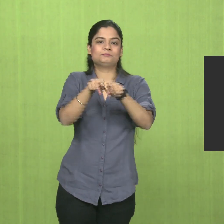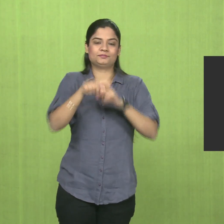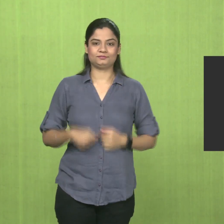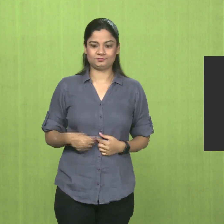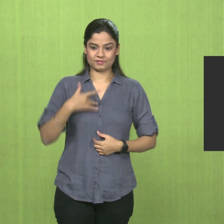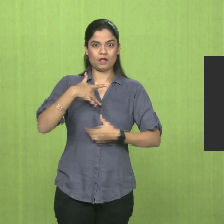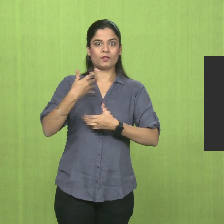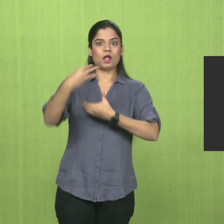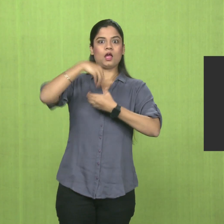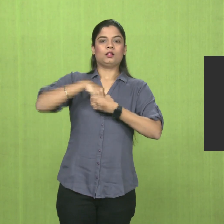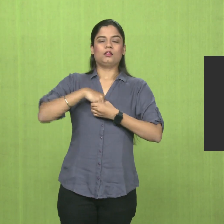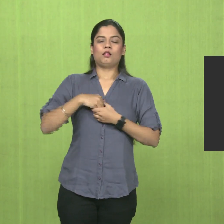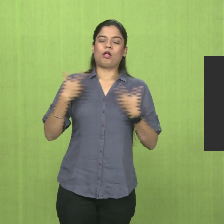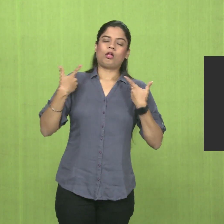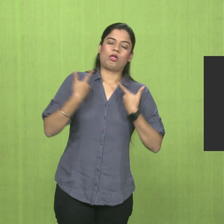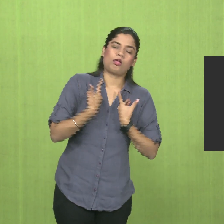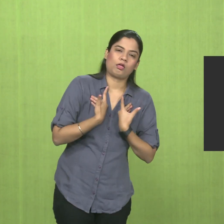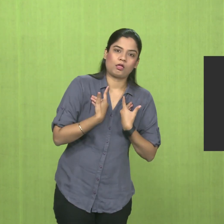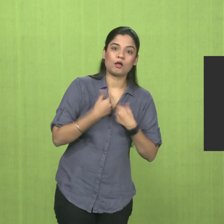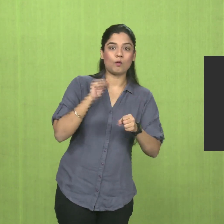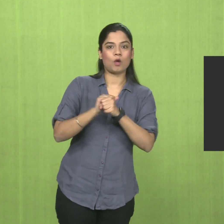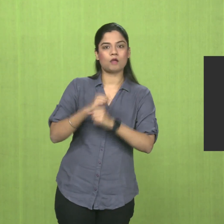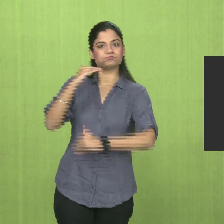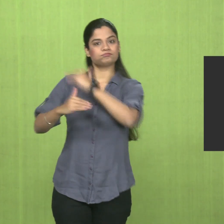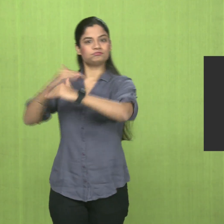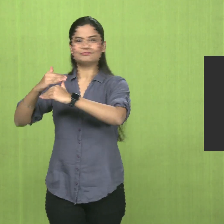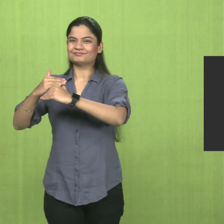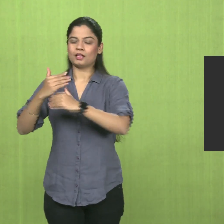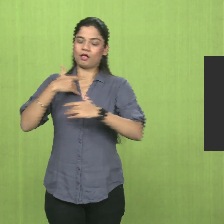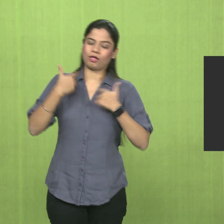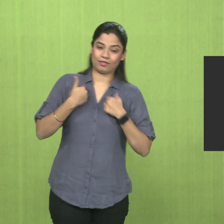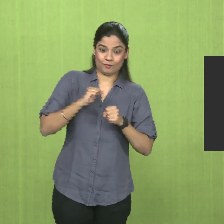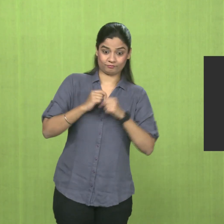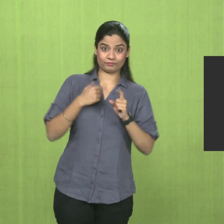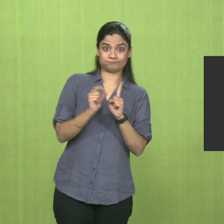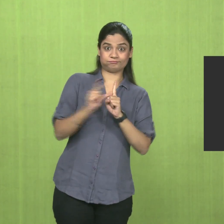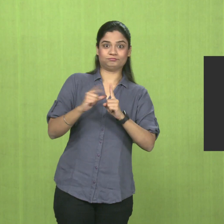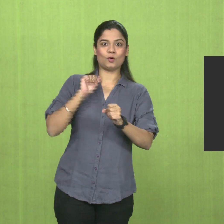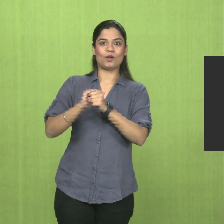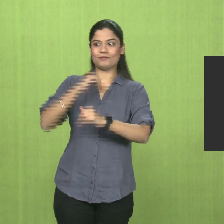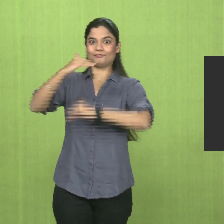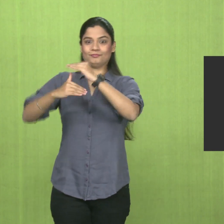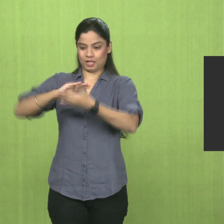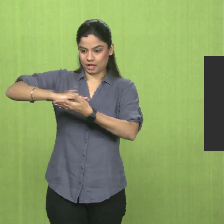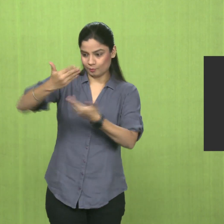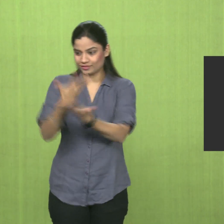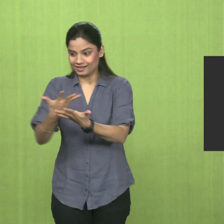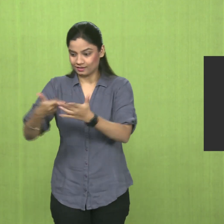energy. Yes, they are also resources. If we are fatigued, can we do the work? No. If we have energy, energy is also